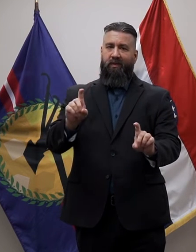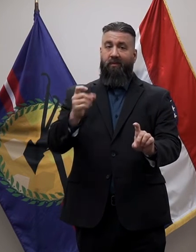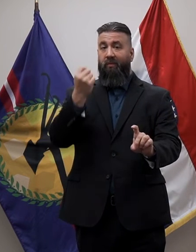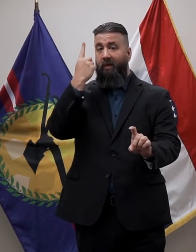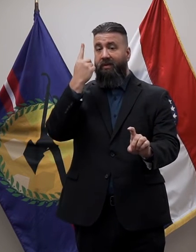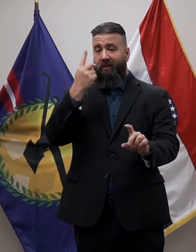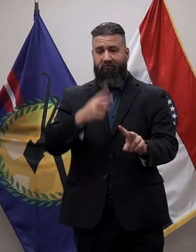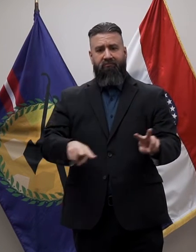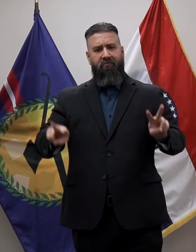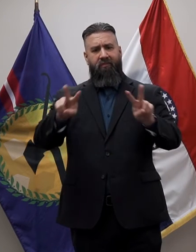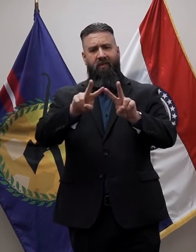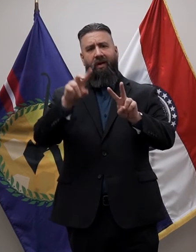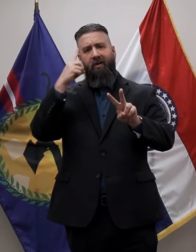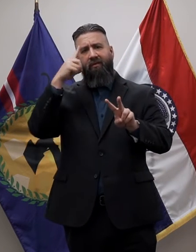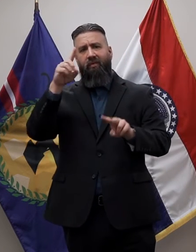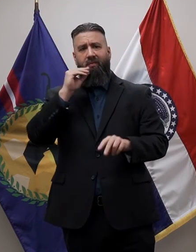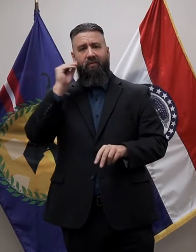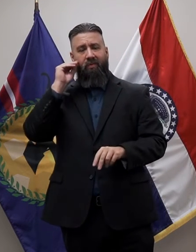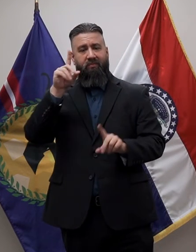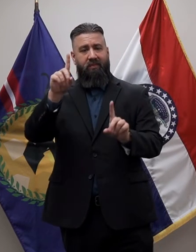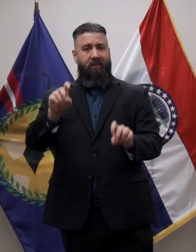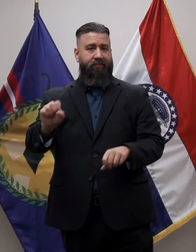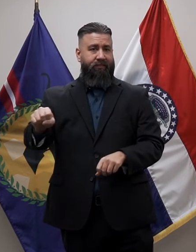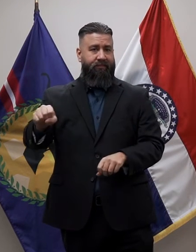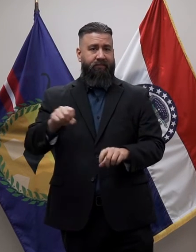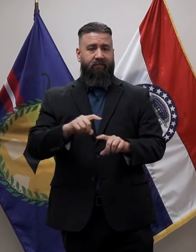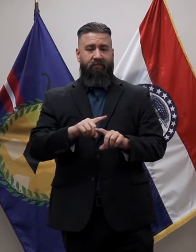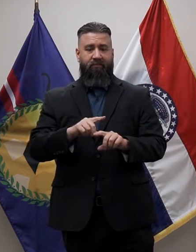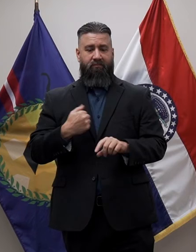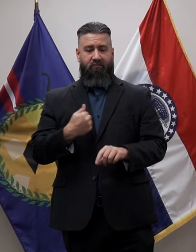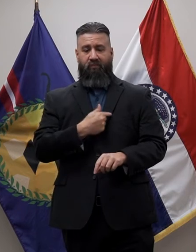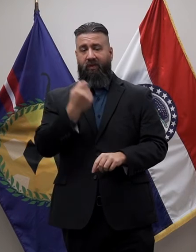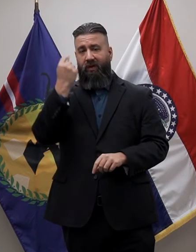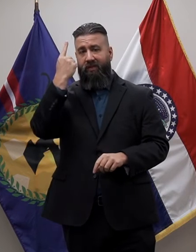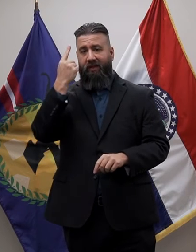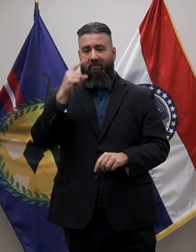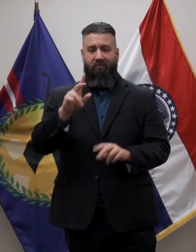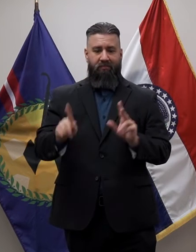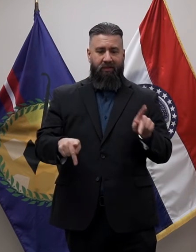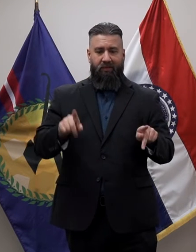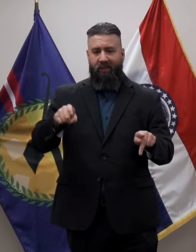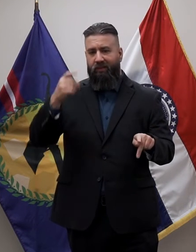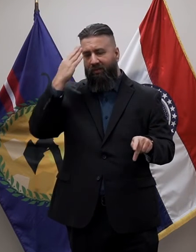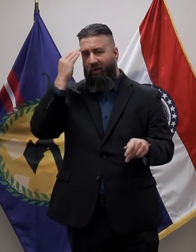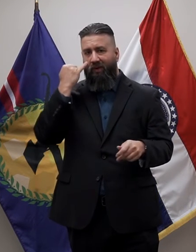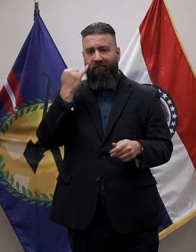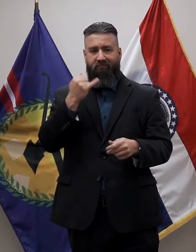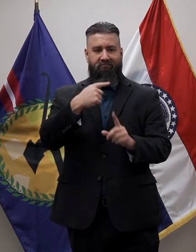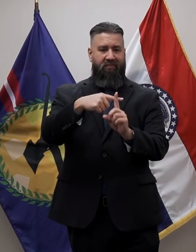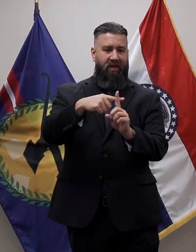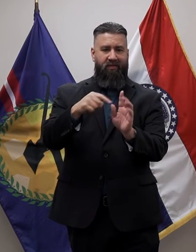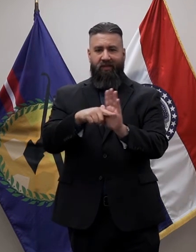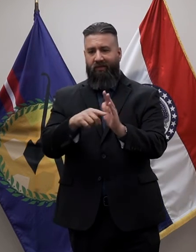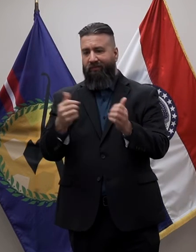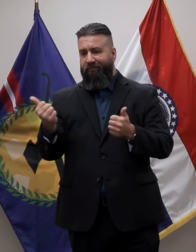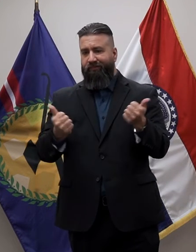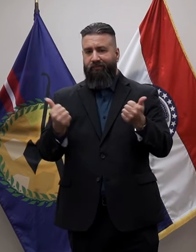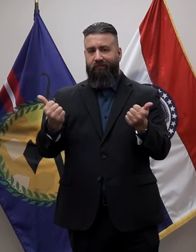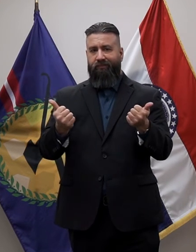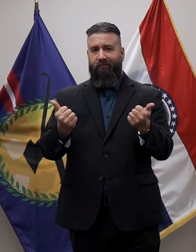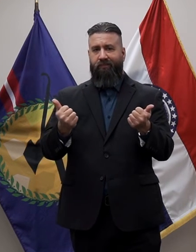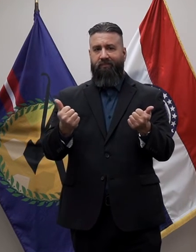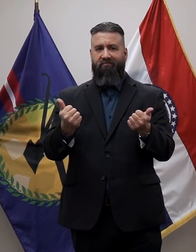of the at-home test. We understand that people need to know if they're positive or not so they can react appropriately and take the